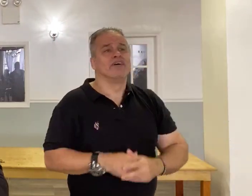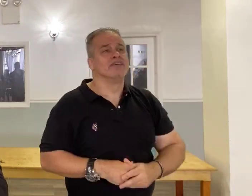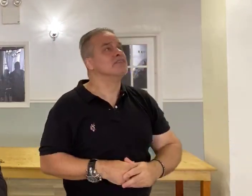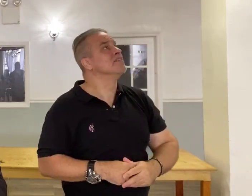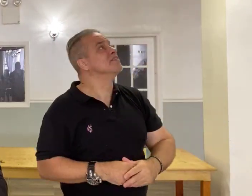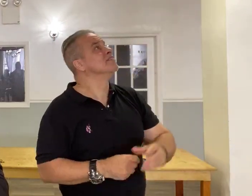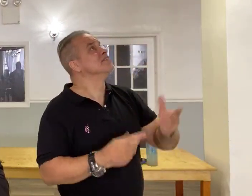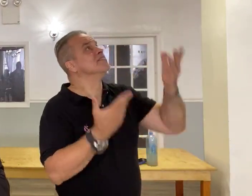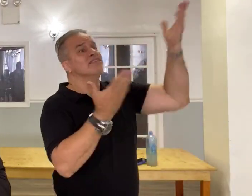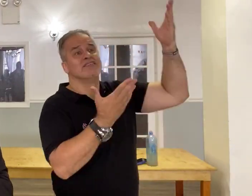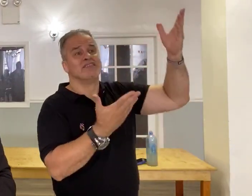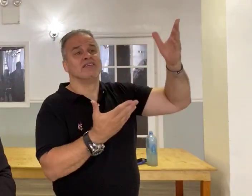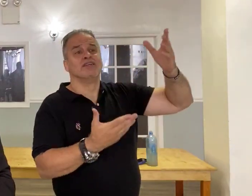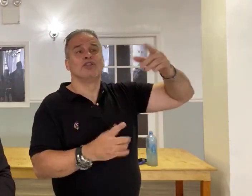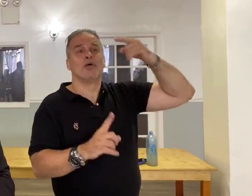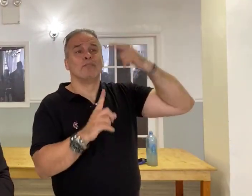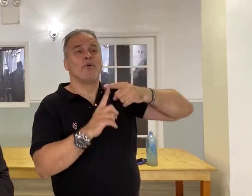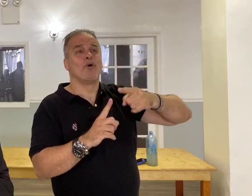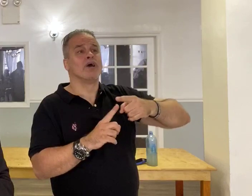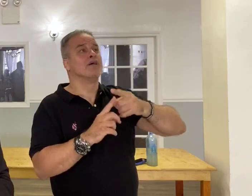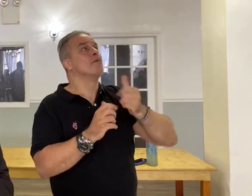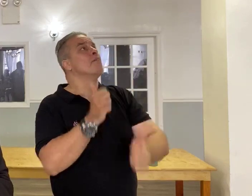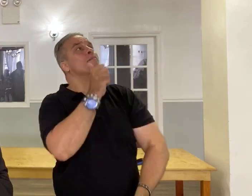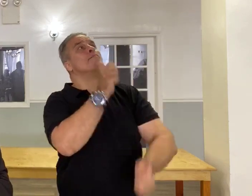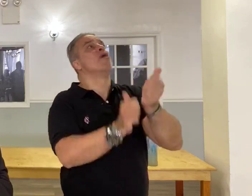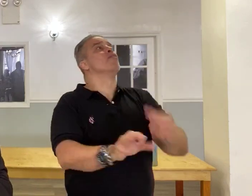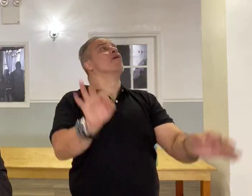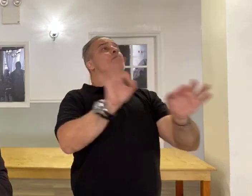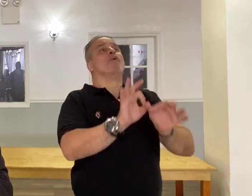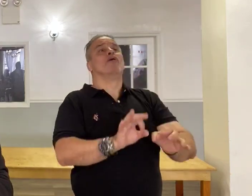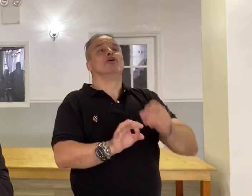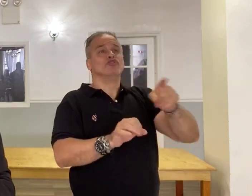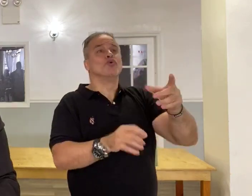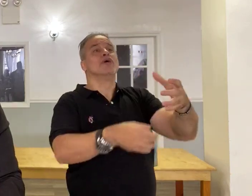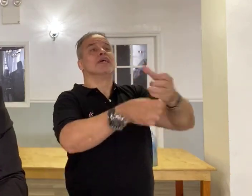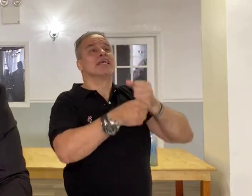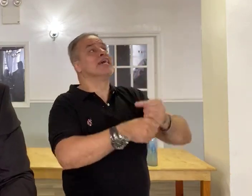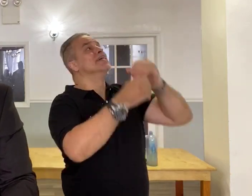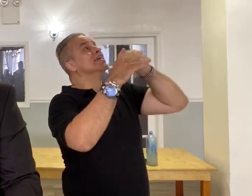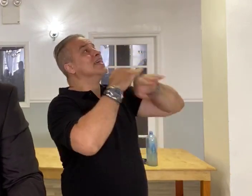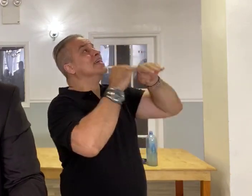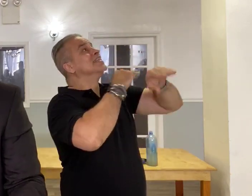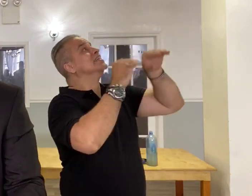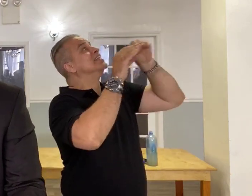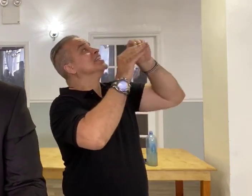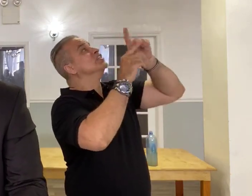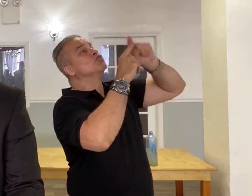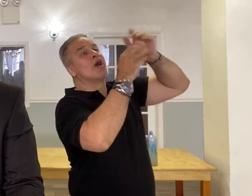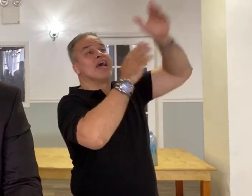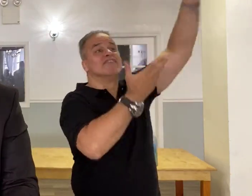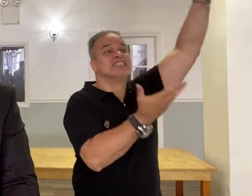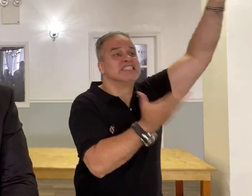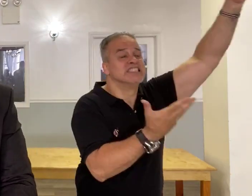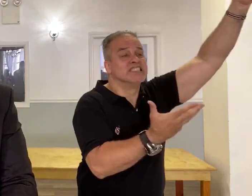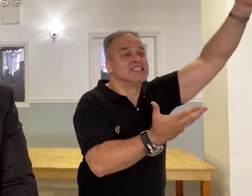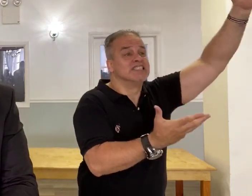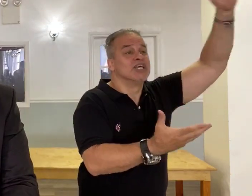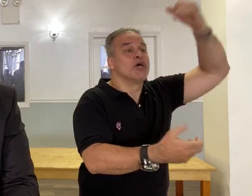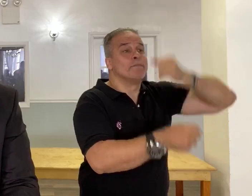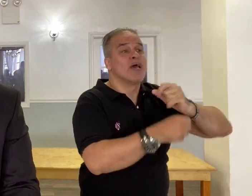As long as you get into heaven, man, you're good. Amen. Glory to God. As long as your name is written in the book of life, you're